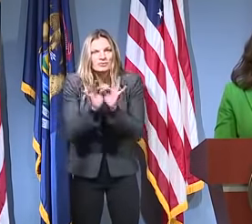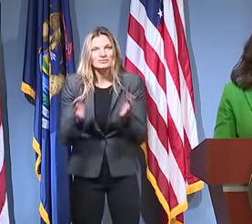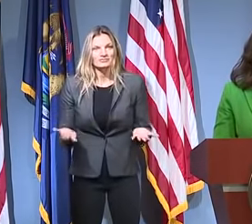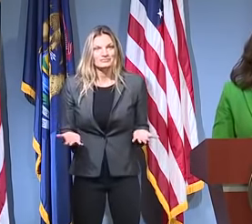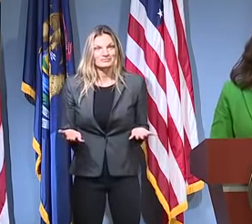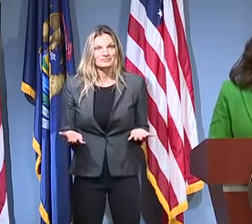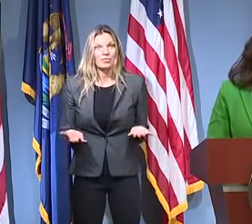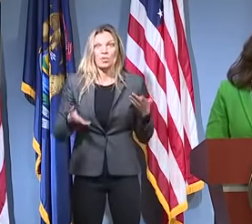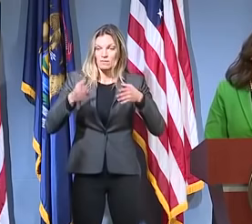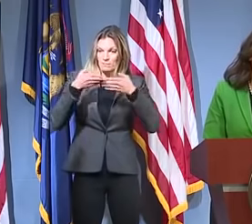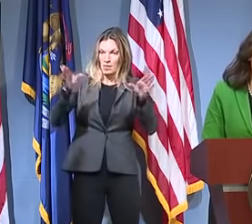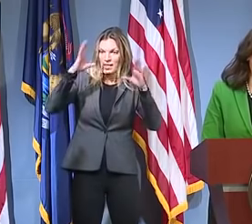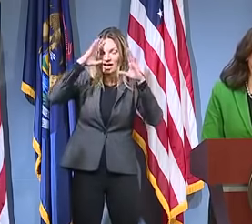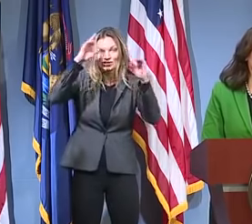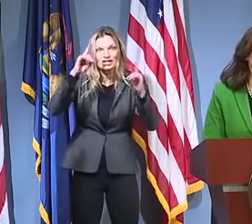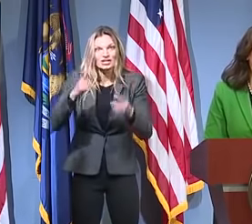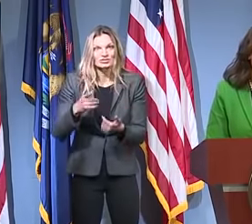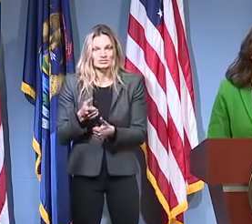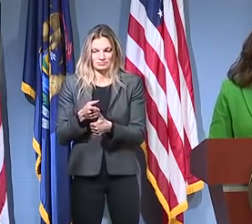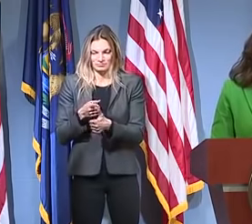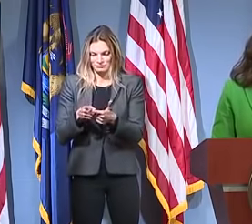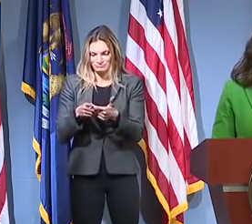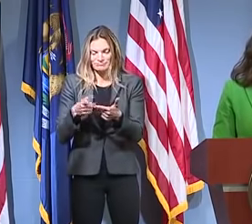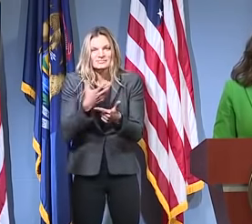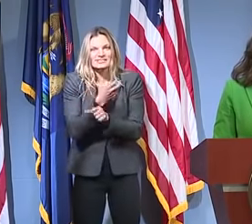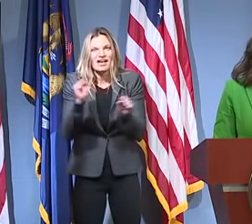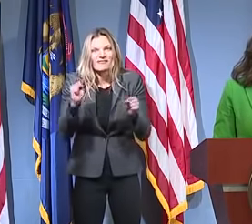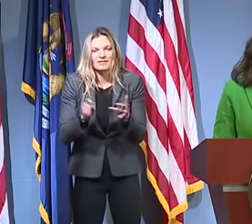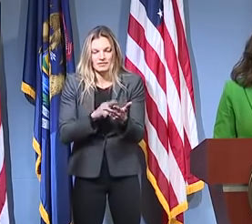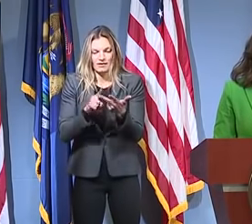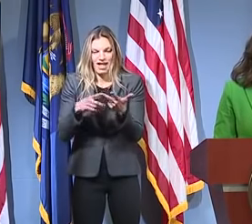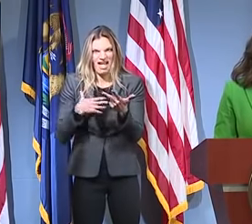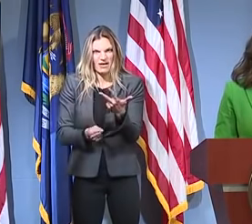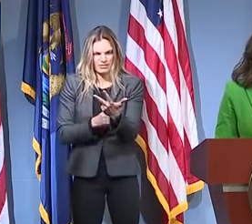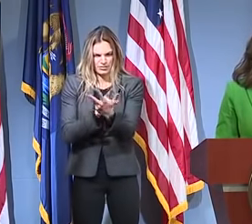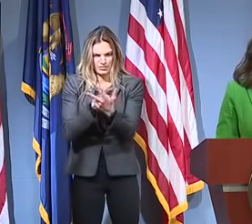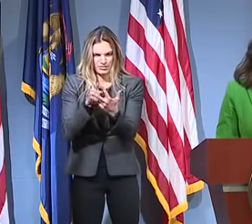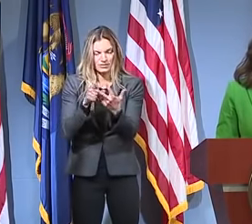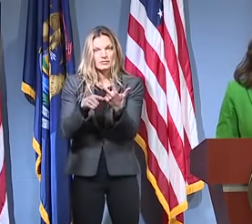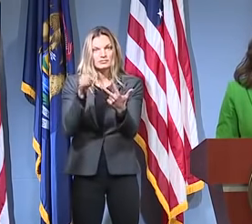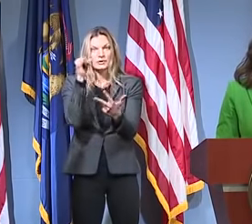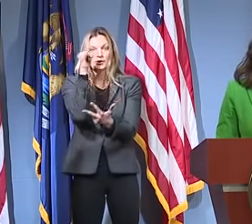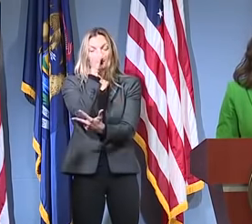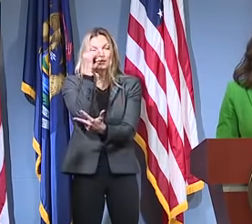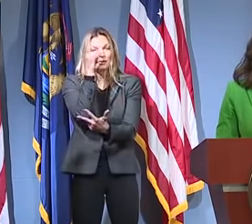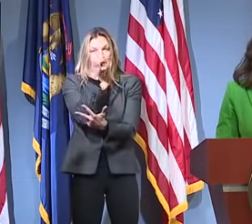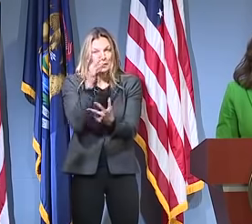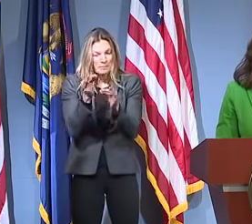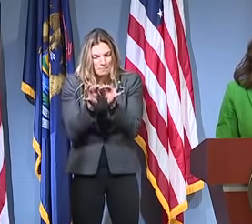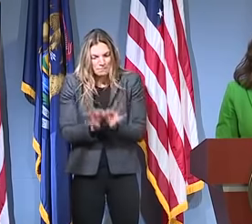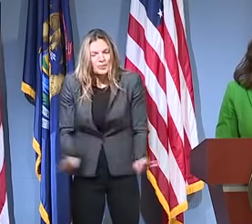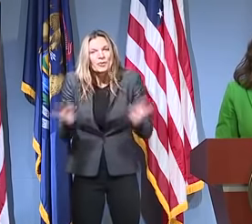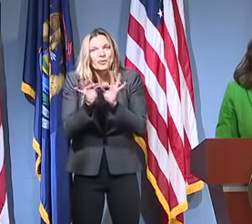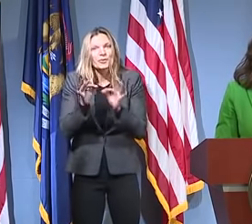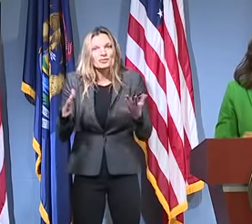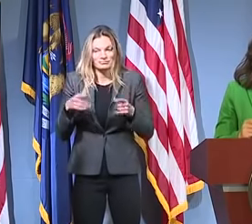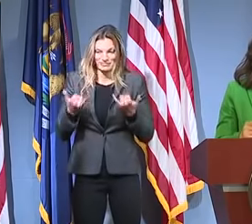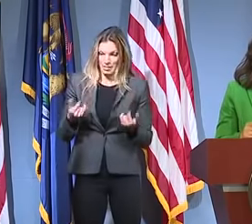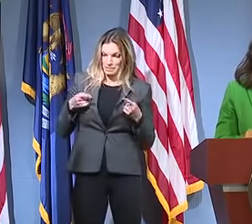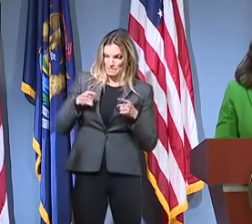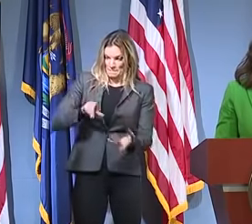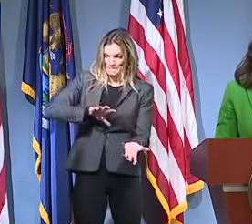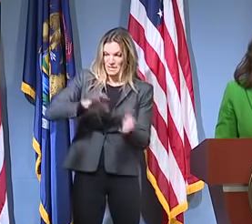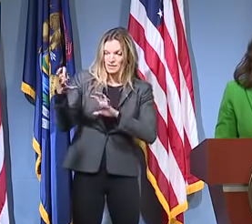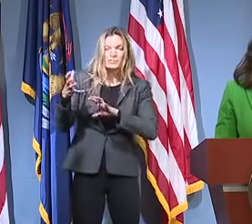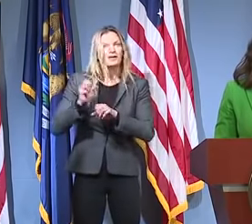public education and safety and health. Three, arguably, the most important things that we do in the midst of a global pandemic that is